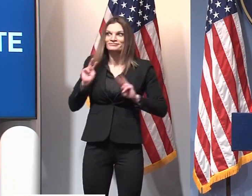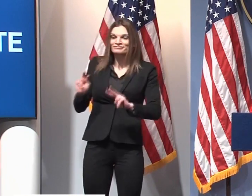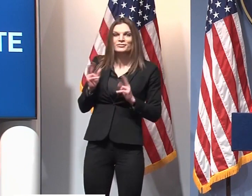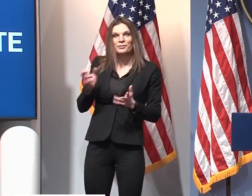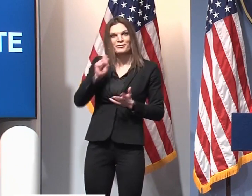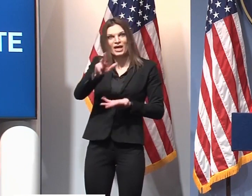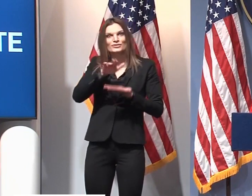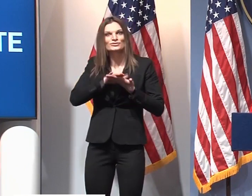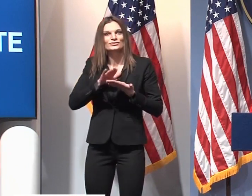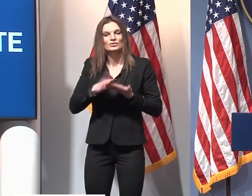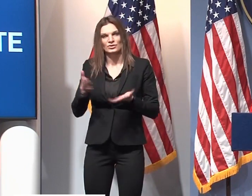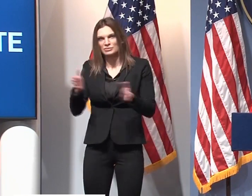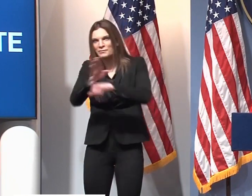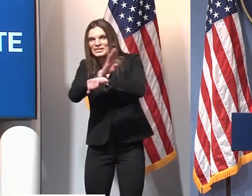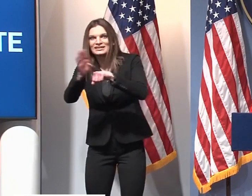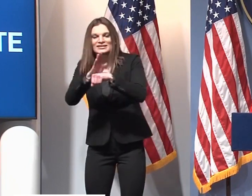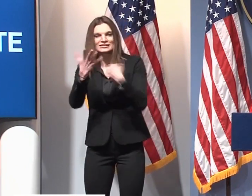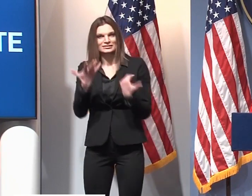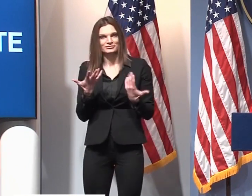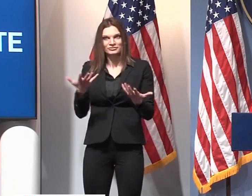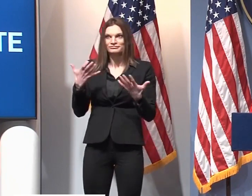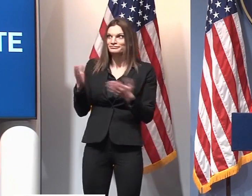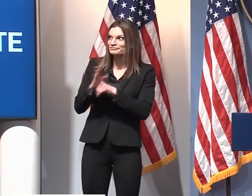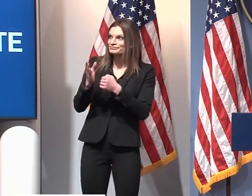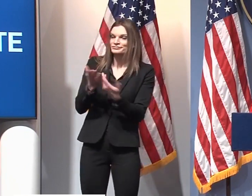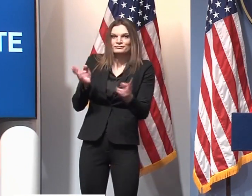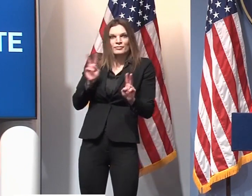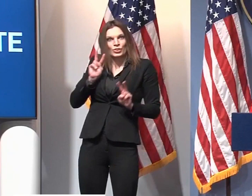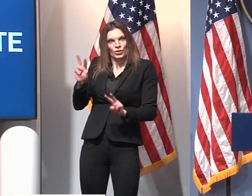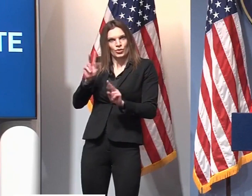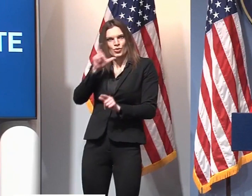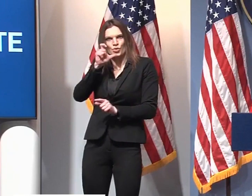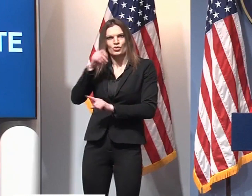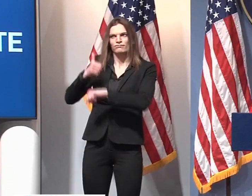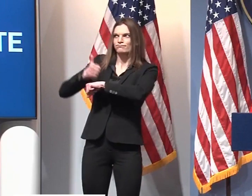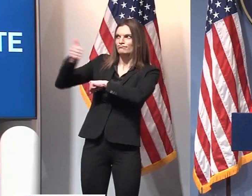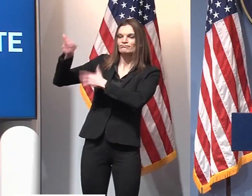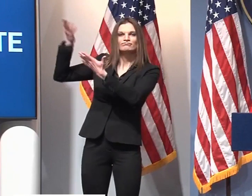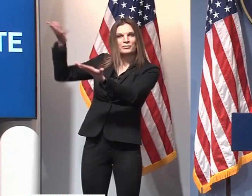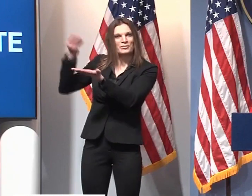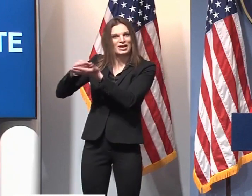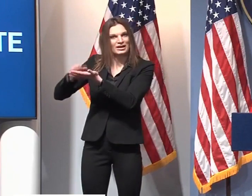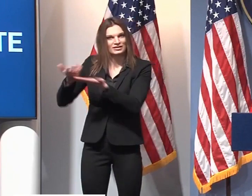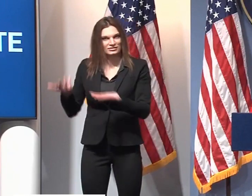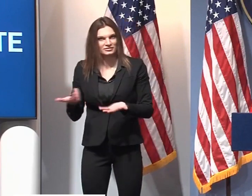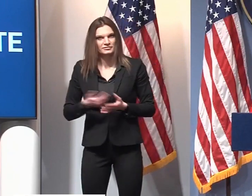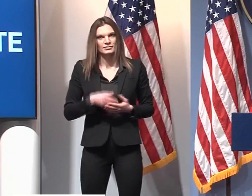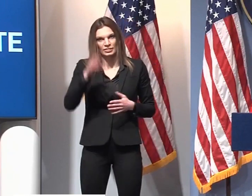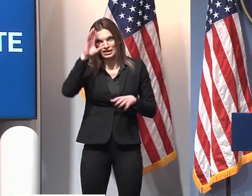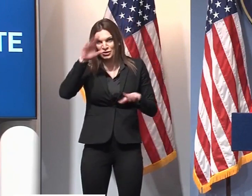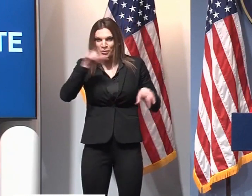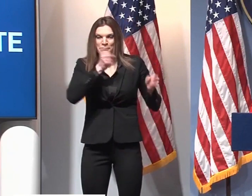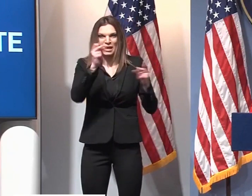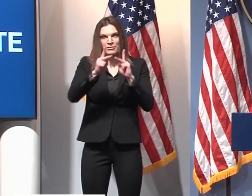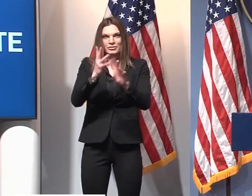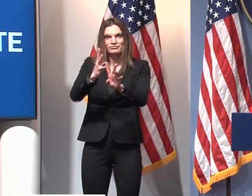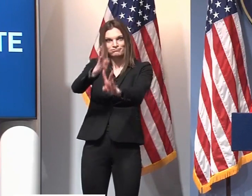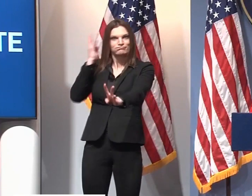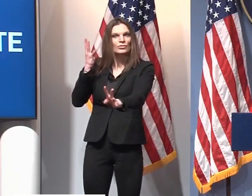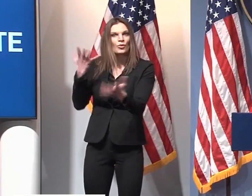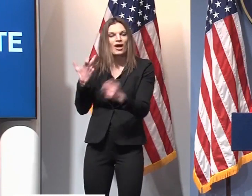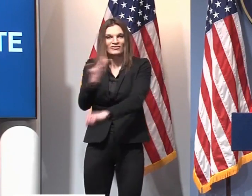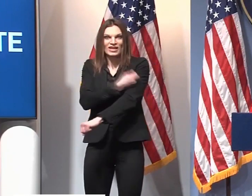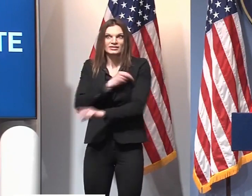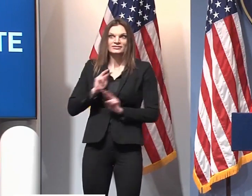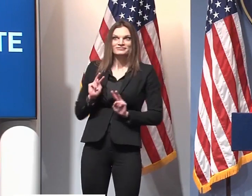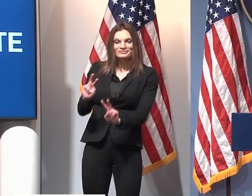us. Our small businesses are counting on us. And certainly the millions of people who want to get that vaccine are counting on us